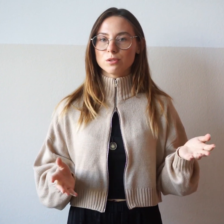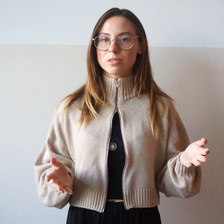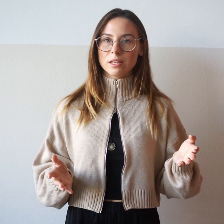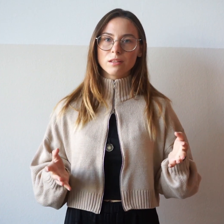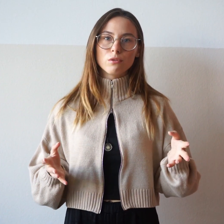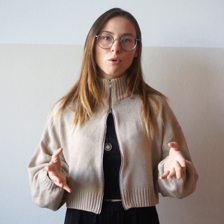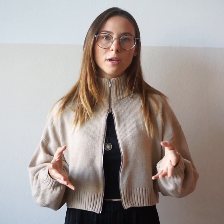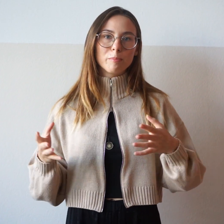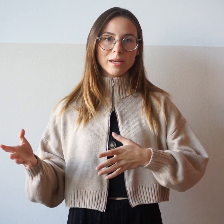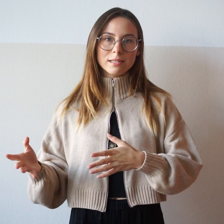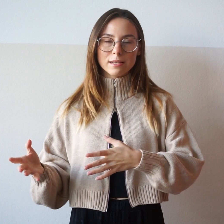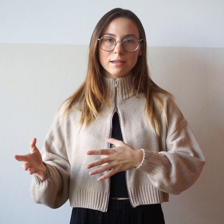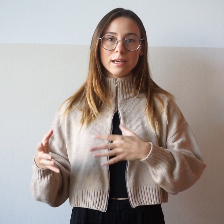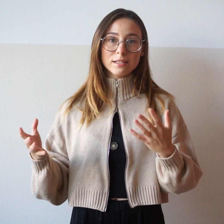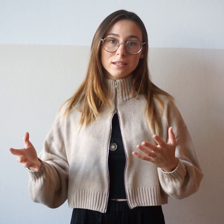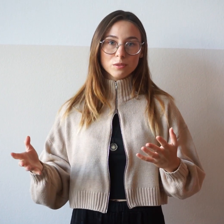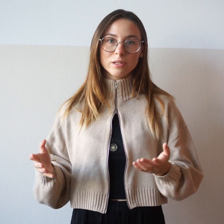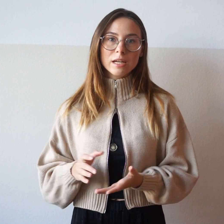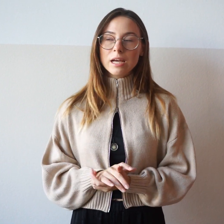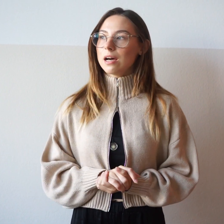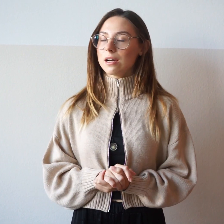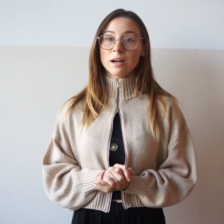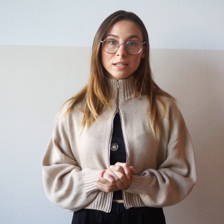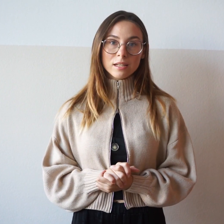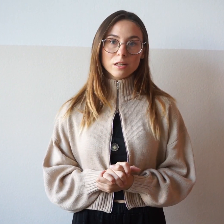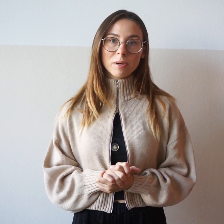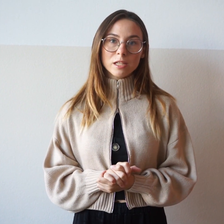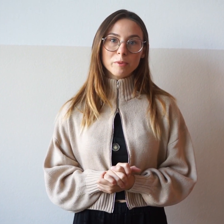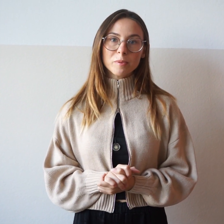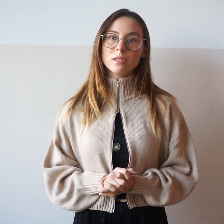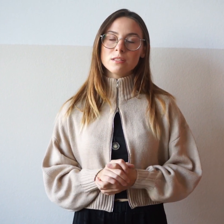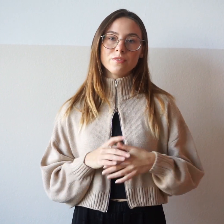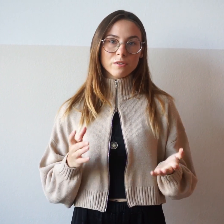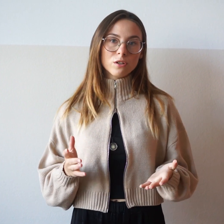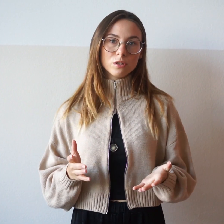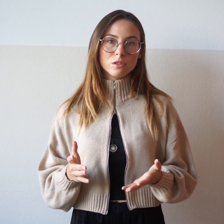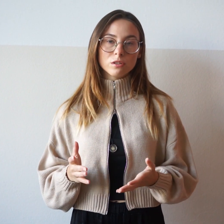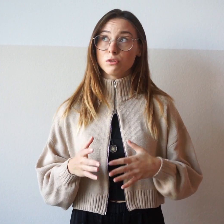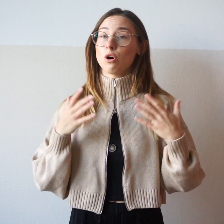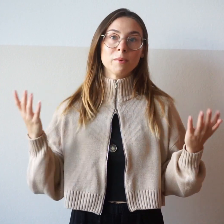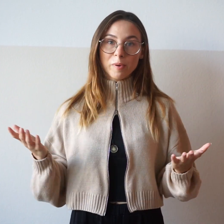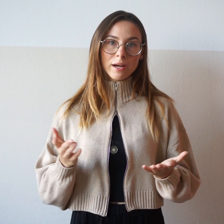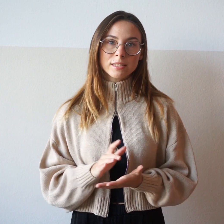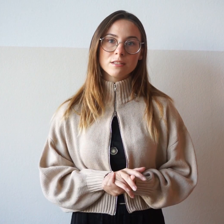do say that knowing basic etiquette when guiding blind people is very good common practice,